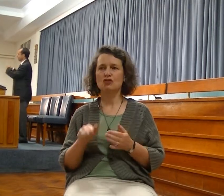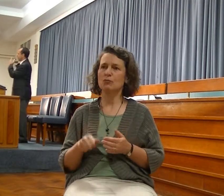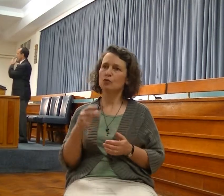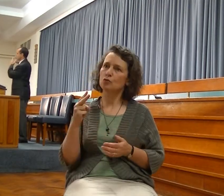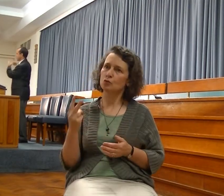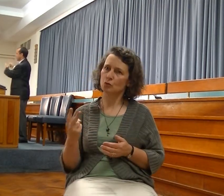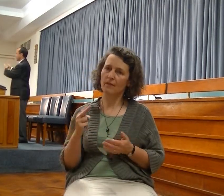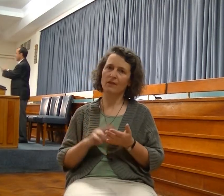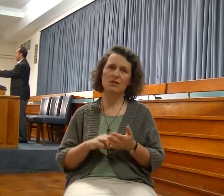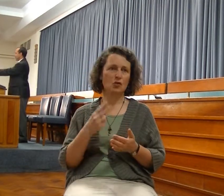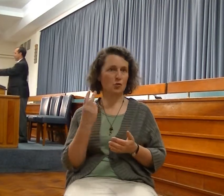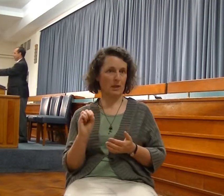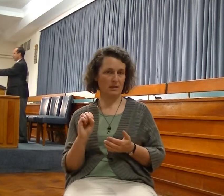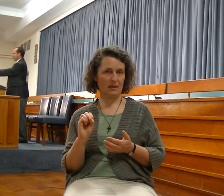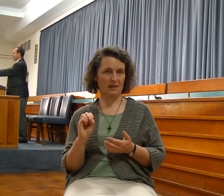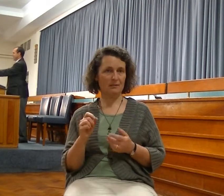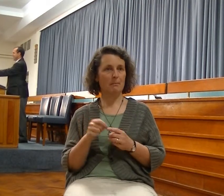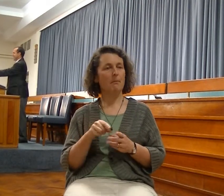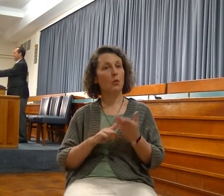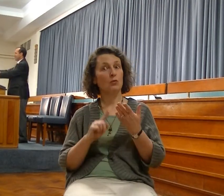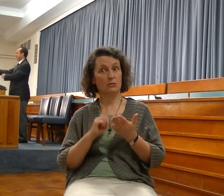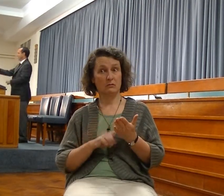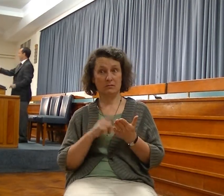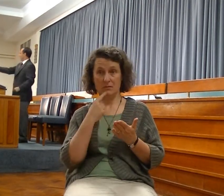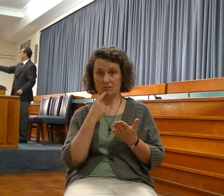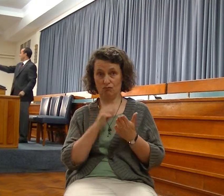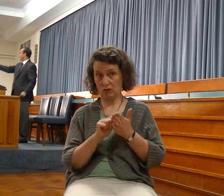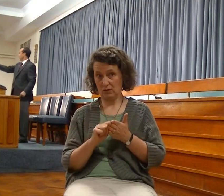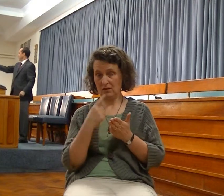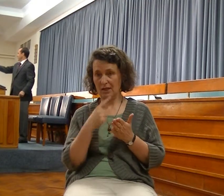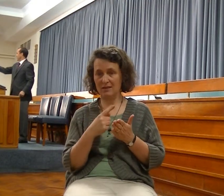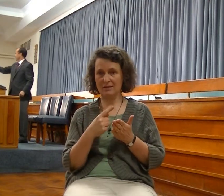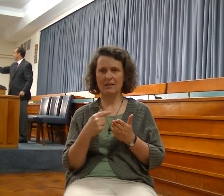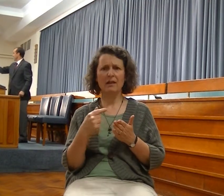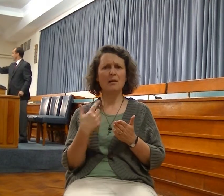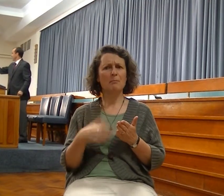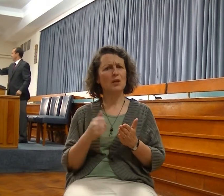I have been crucified with Christ, happened to him on that day. But